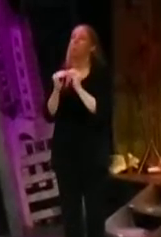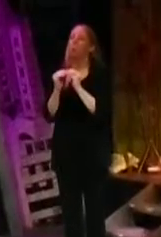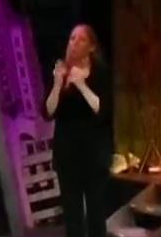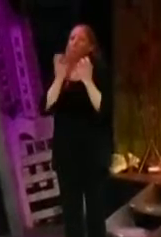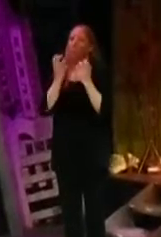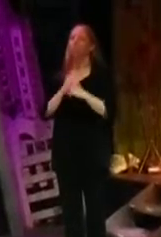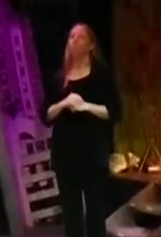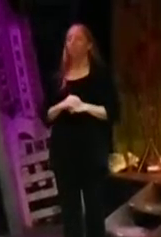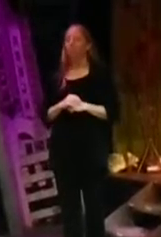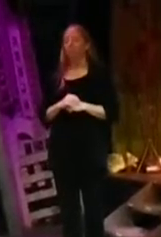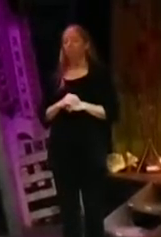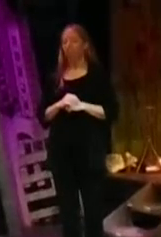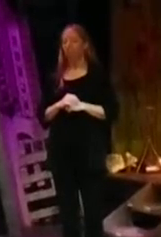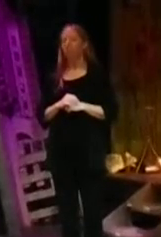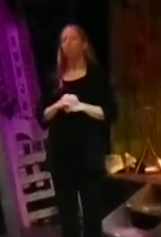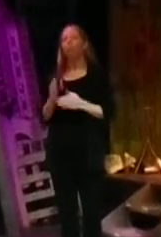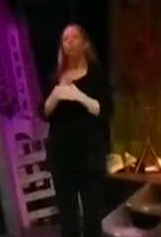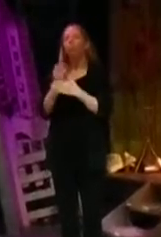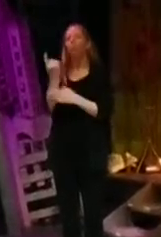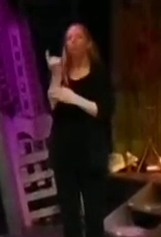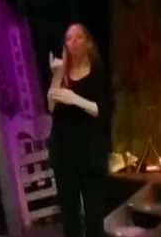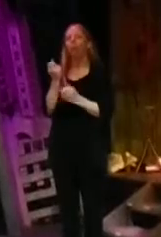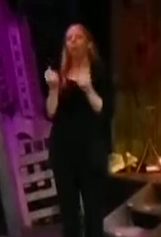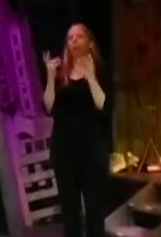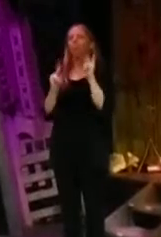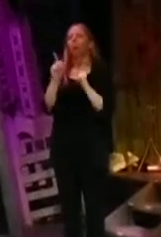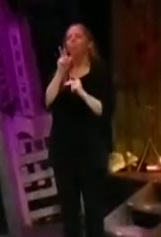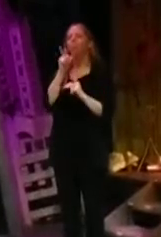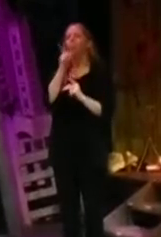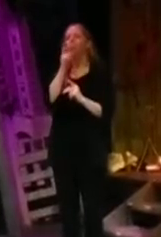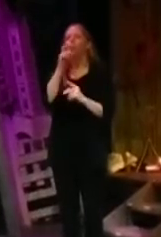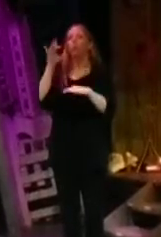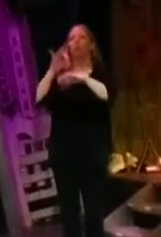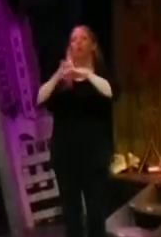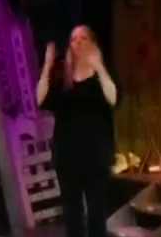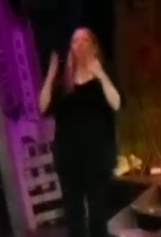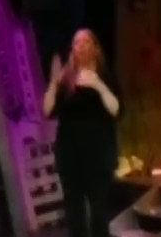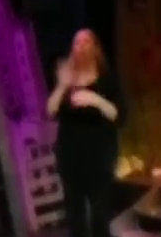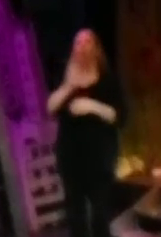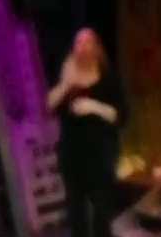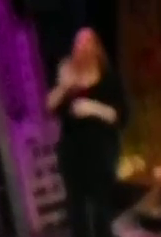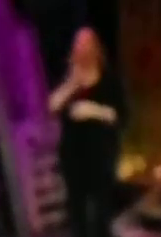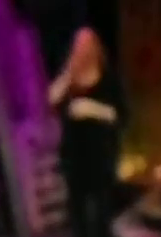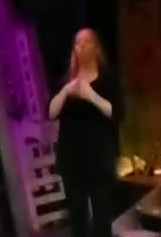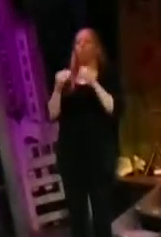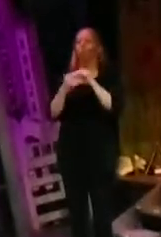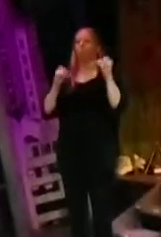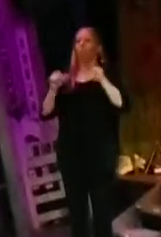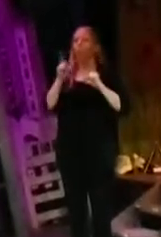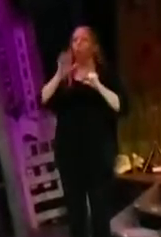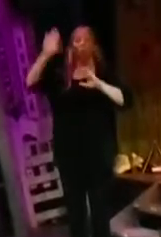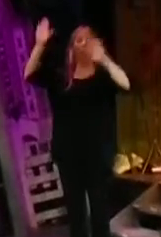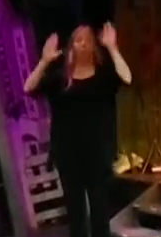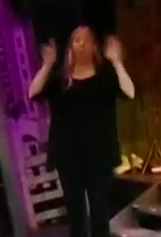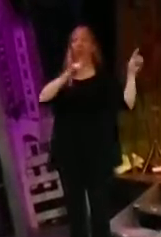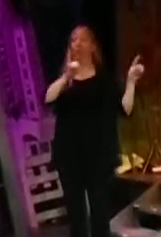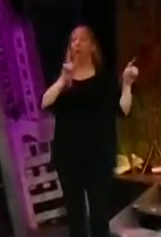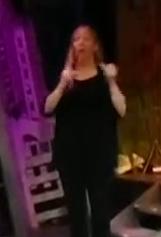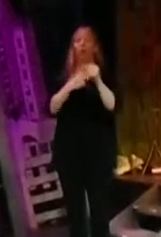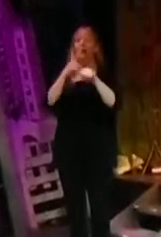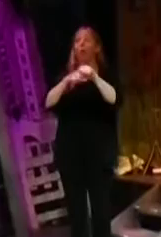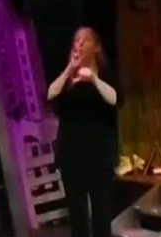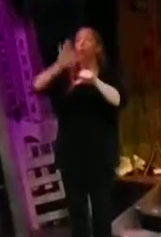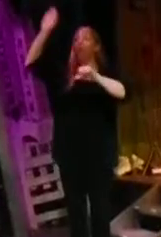little something. How many have been to a Your Real Stories performance before? Great. How many are first